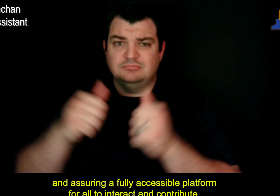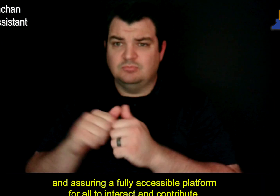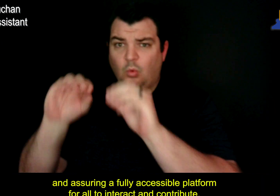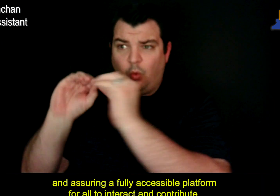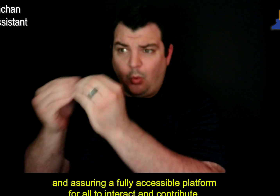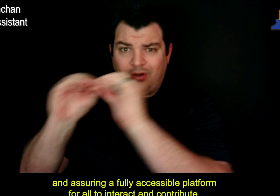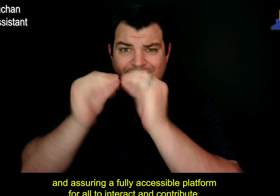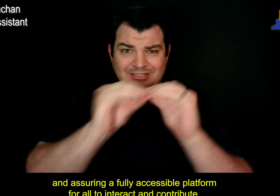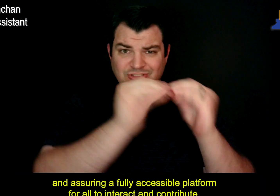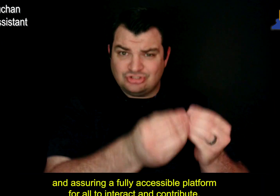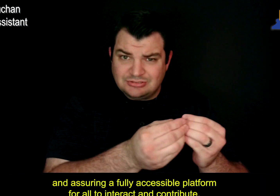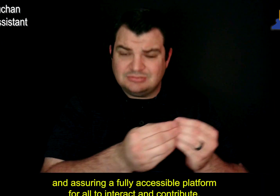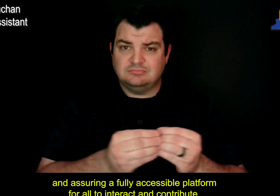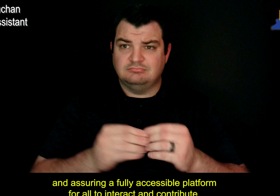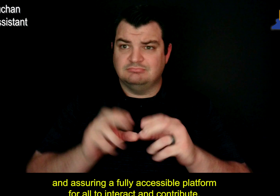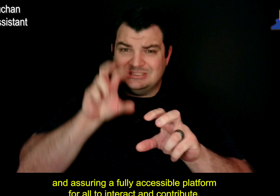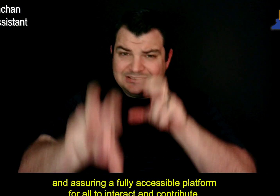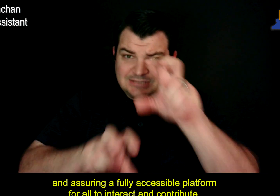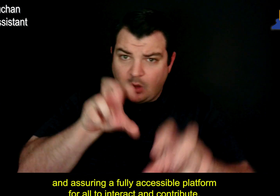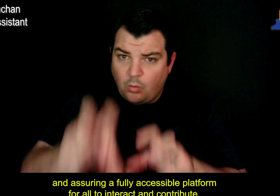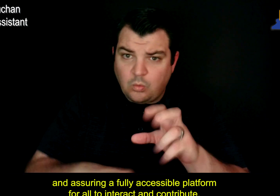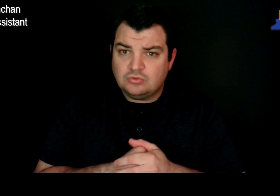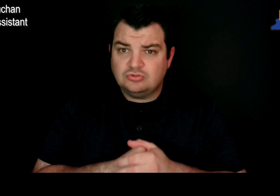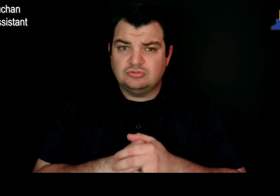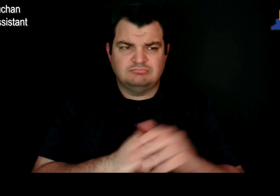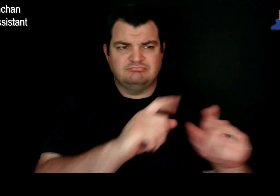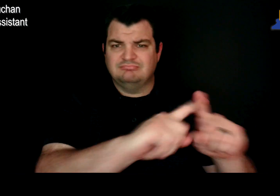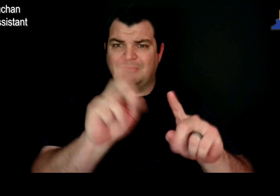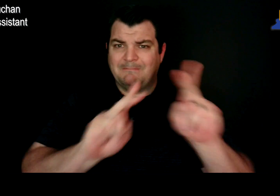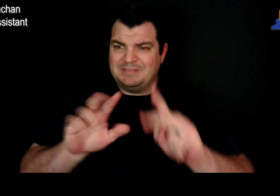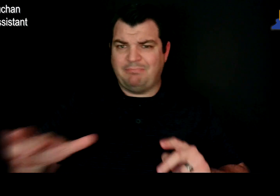accessible platform for all to interact and contribute.